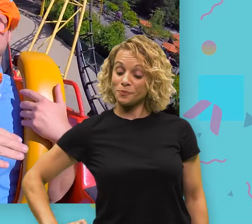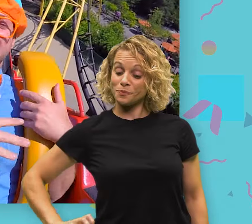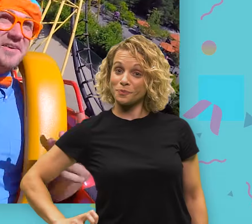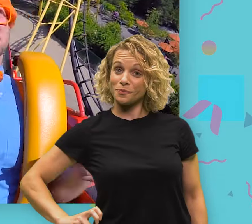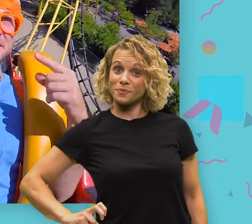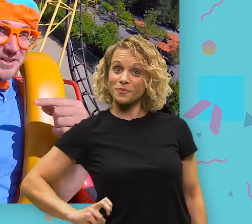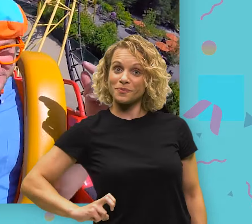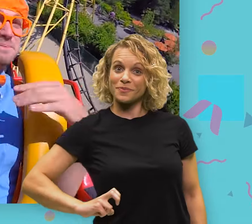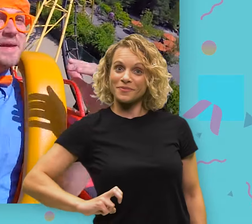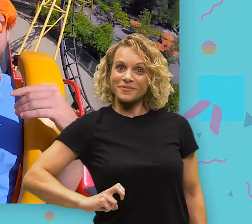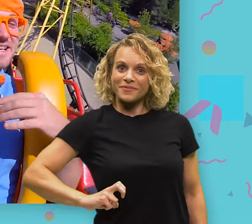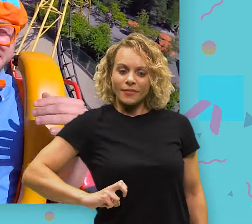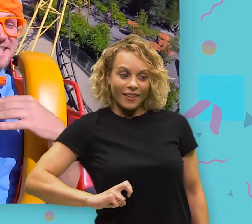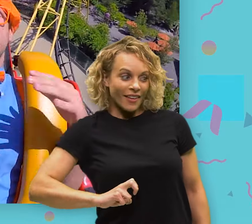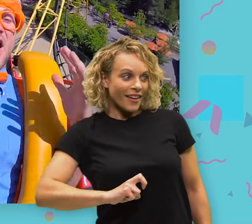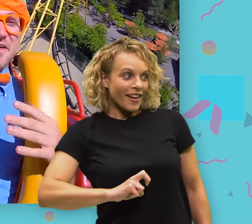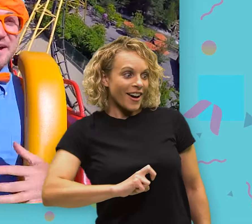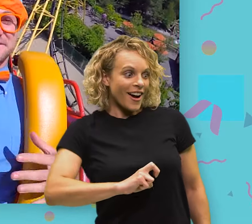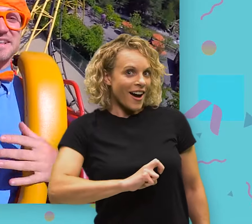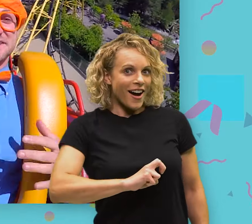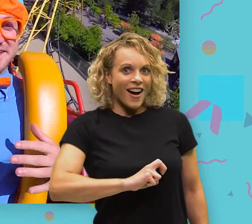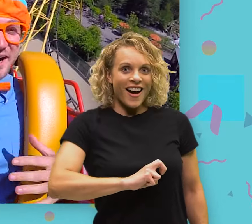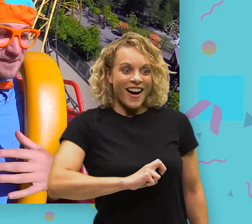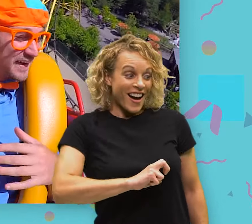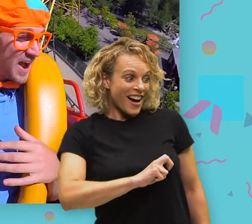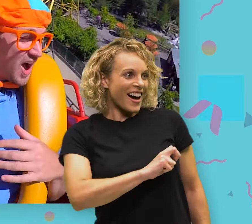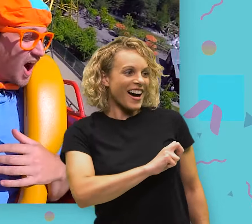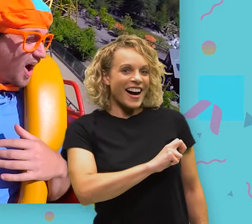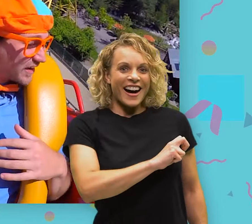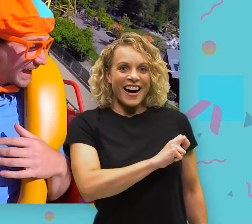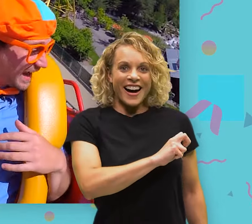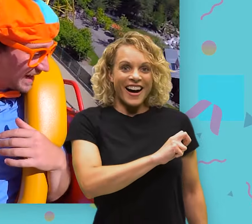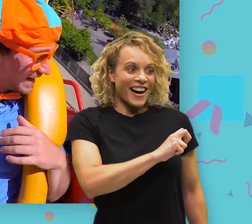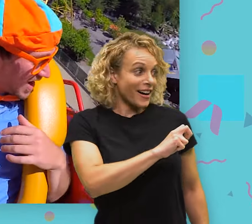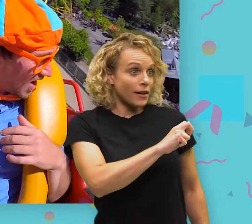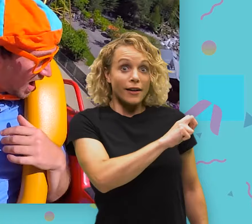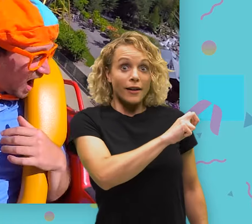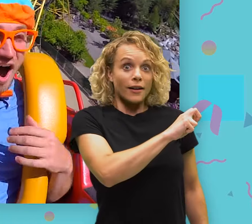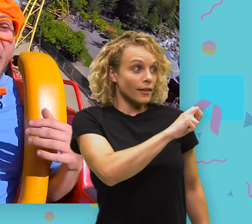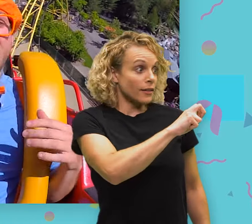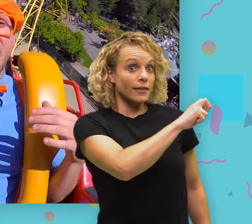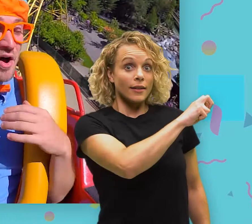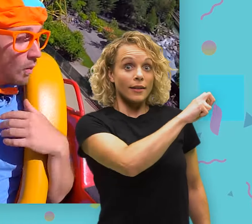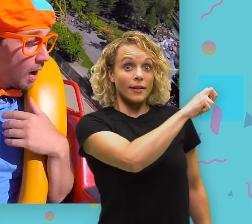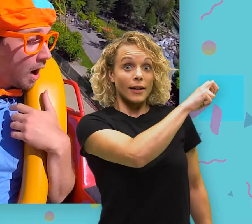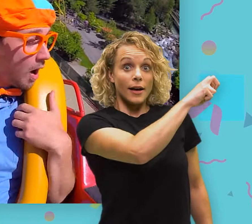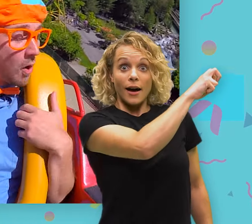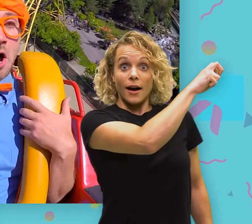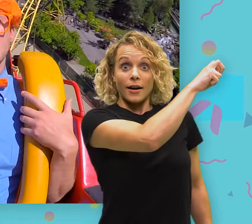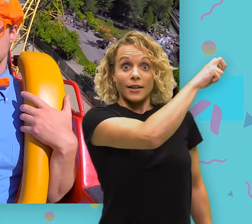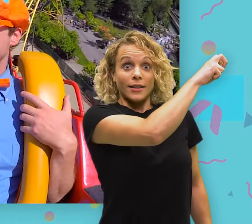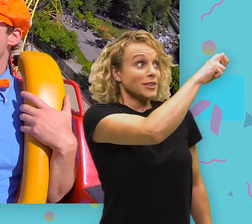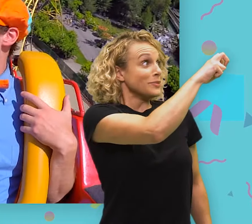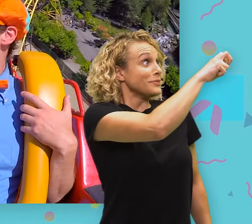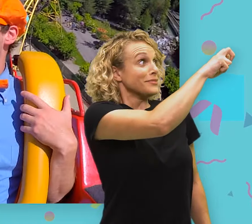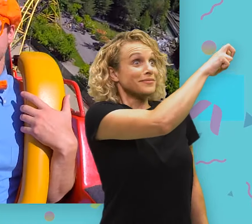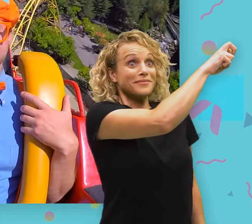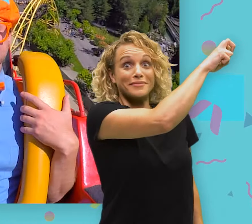the climb. Higher, higher, higher.